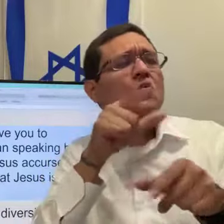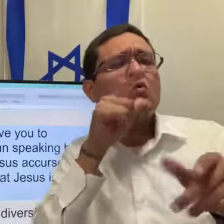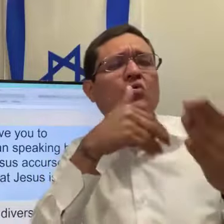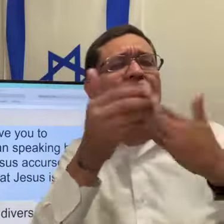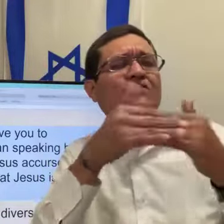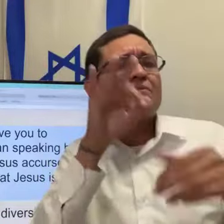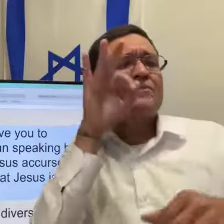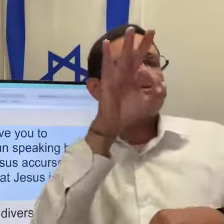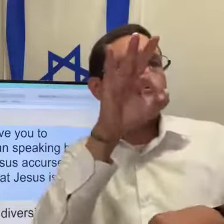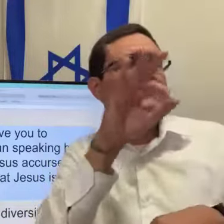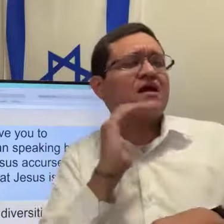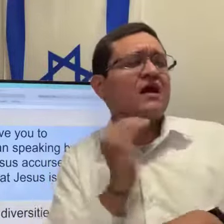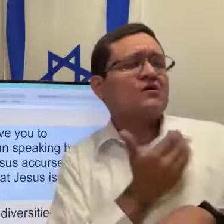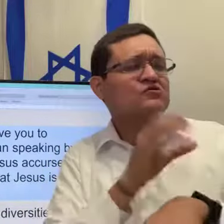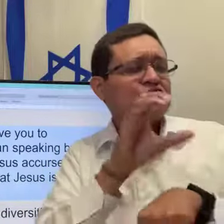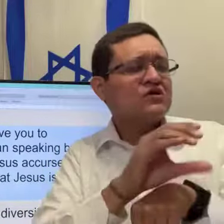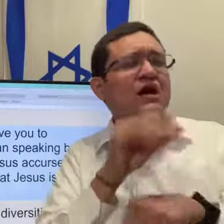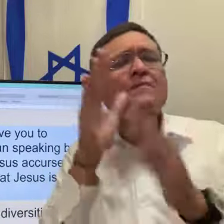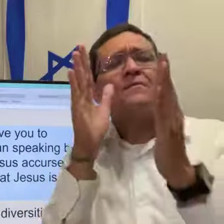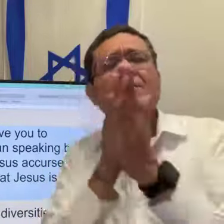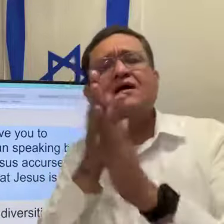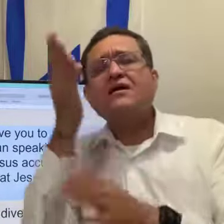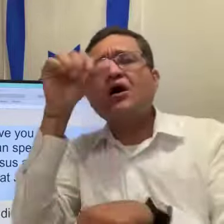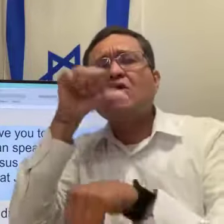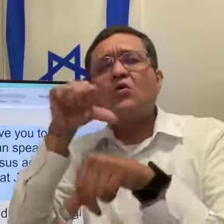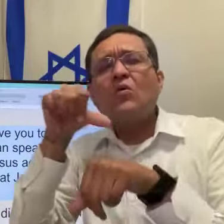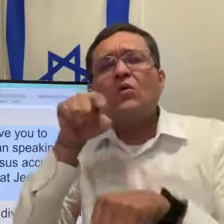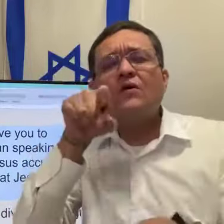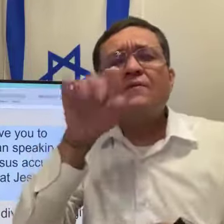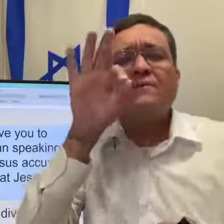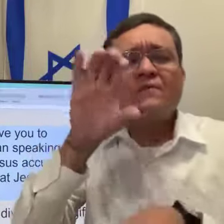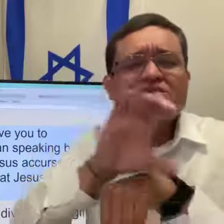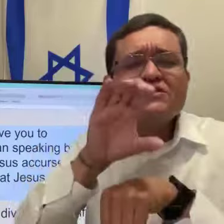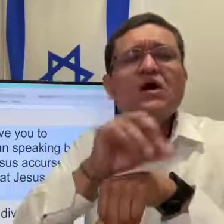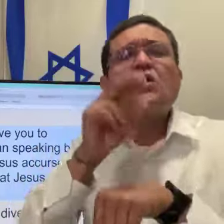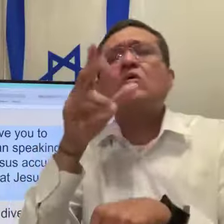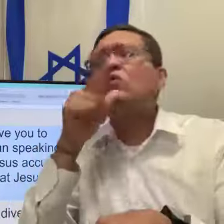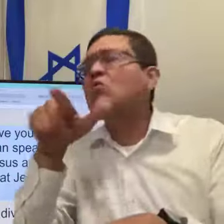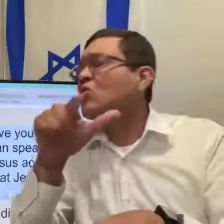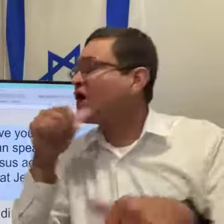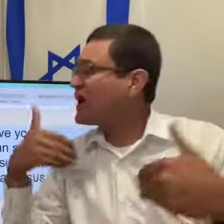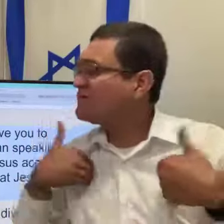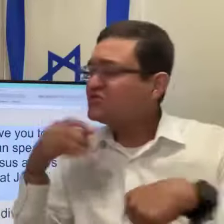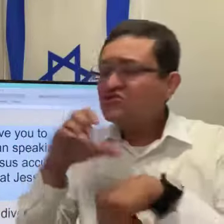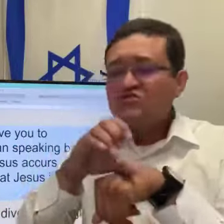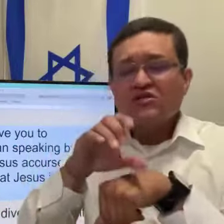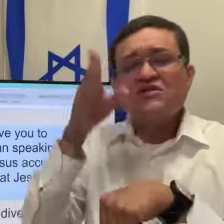anointing. And I want you to pour your anointing on the pastor that's preaching today at church.